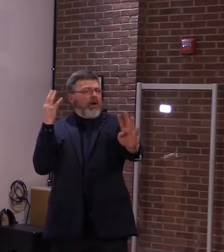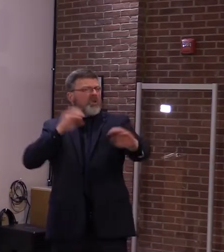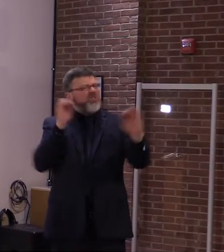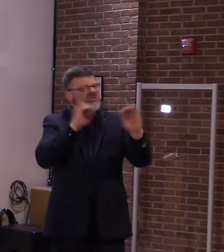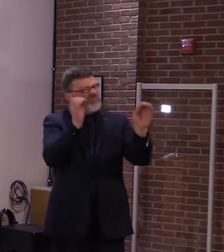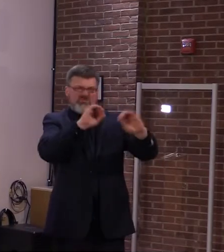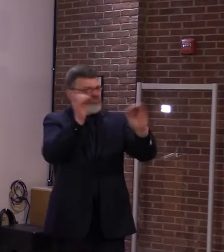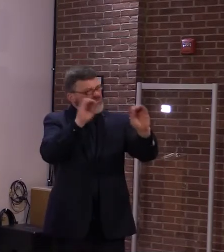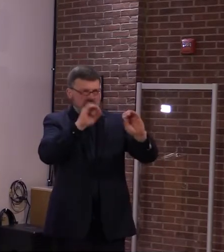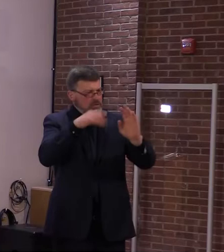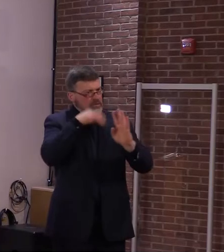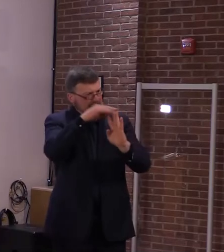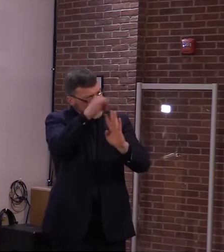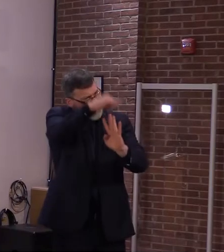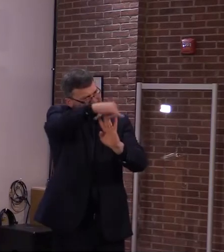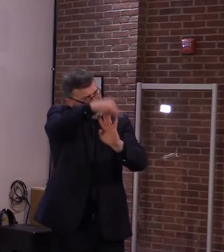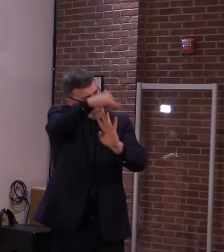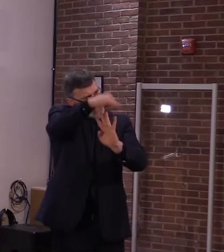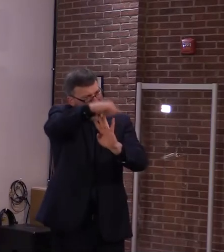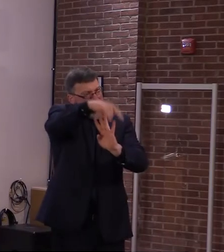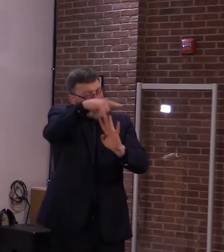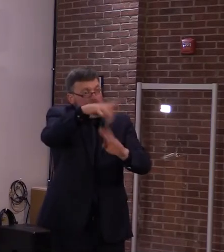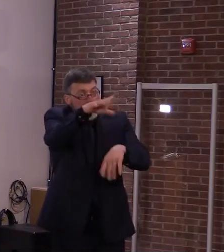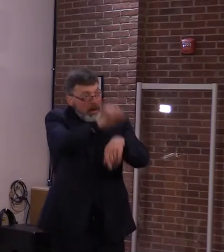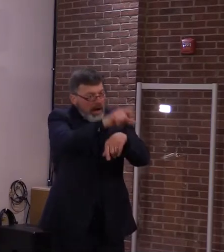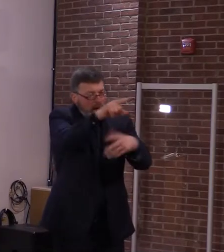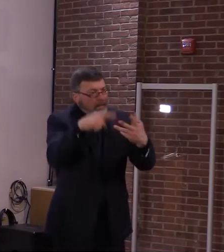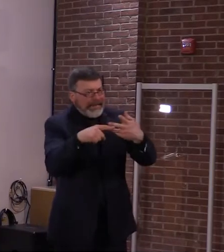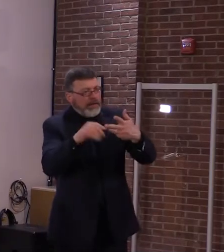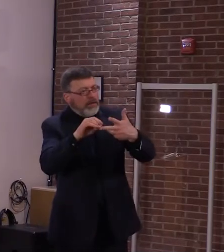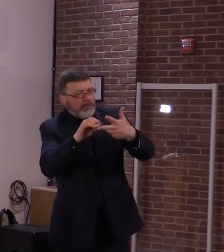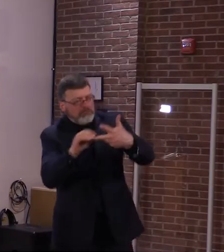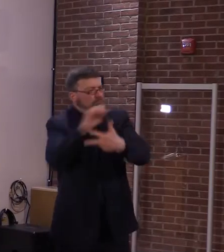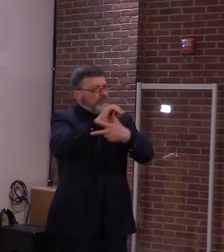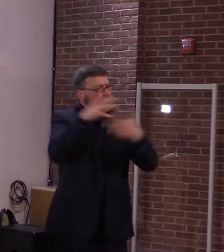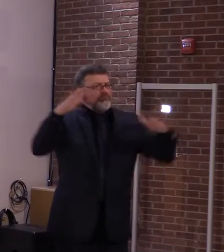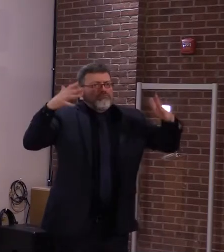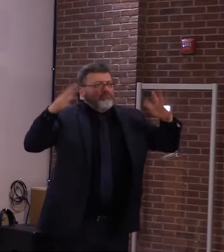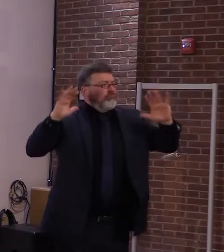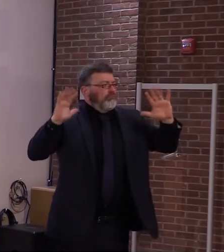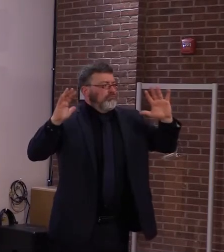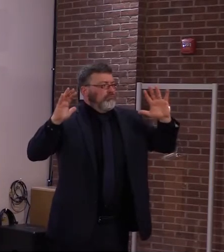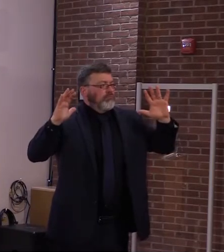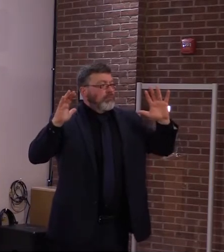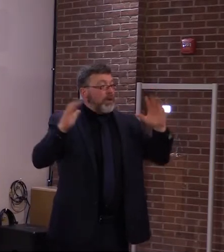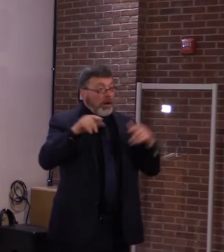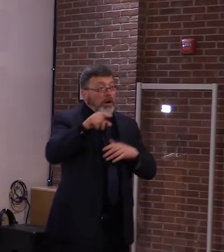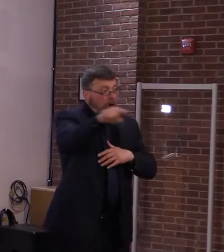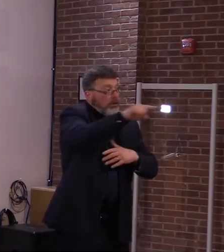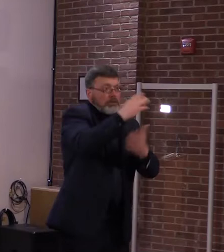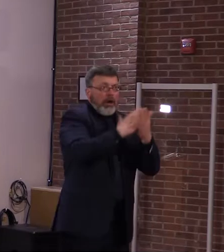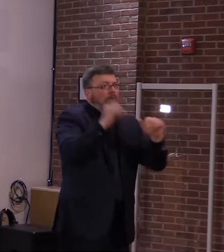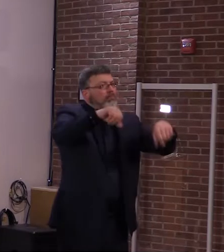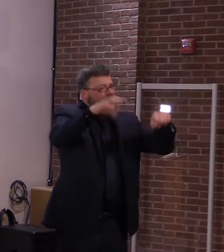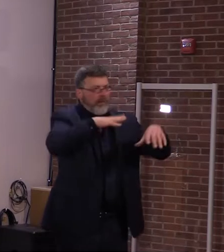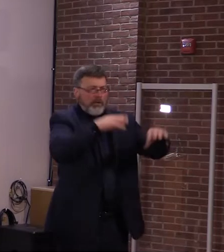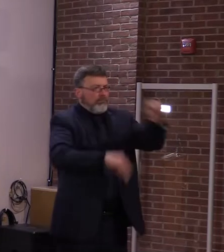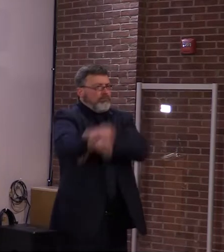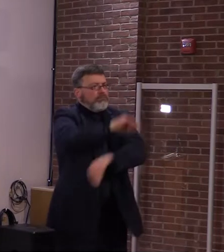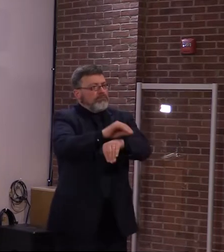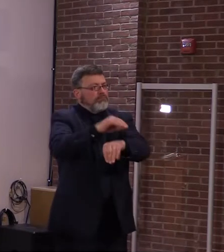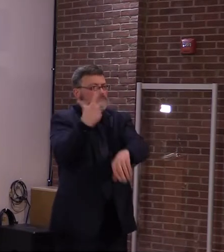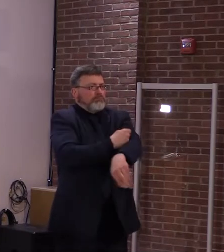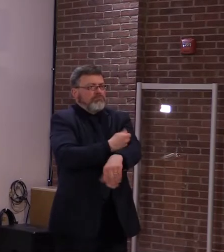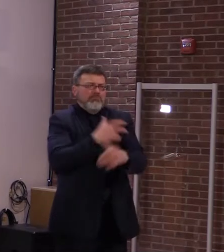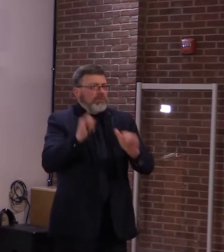sure, and those who want to wait will just wait until Johnson & Johnson is available again and either go through the pharmacies or the state registration site